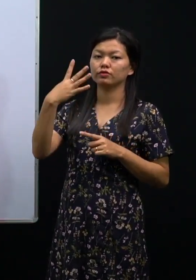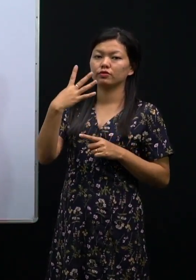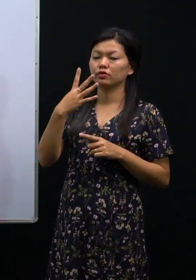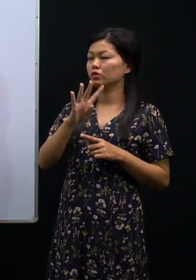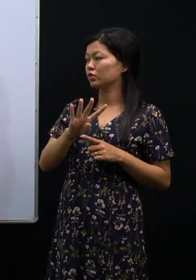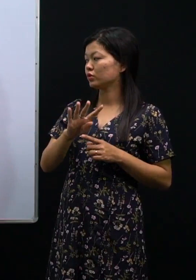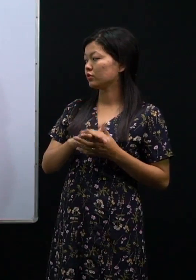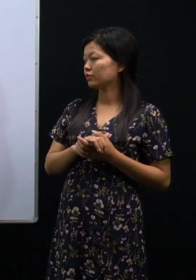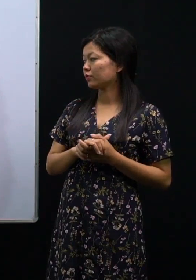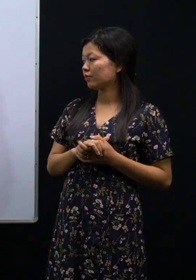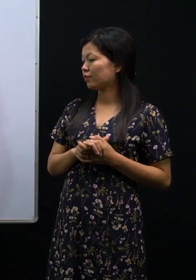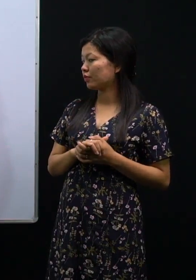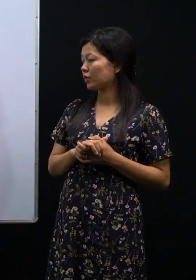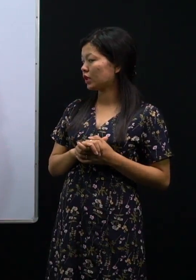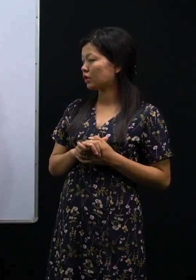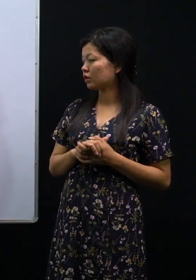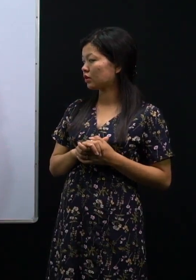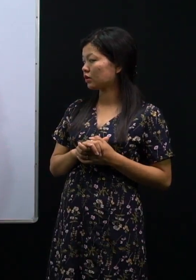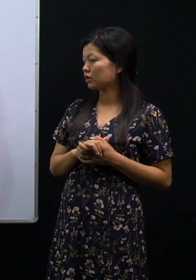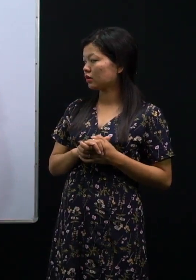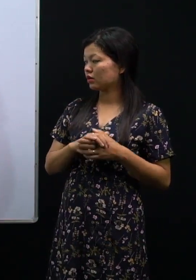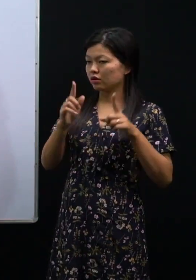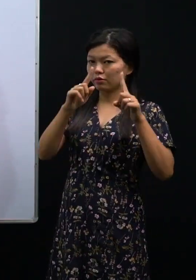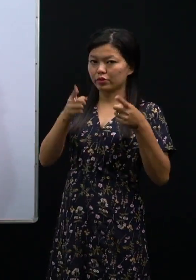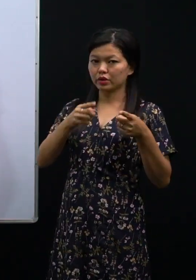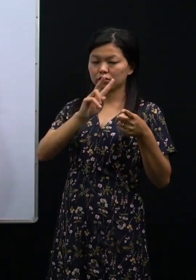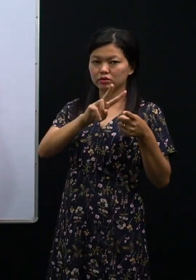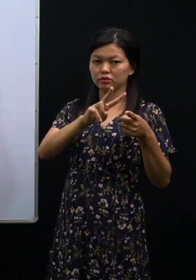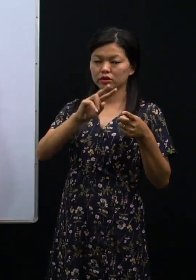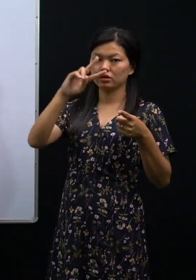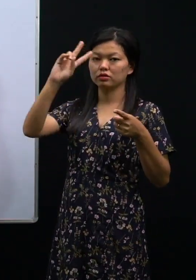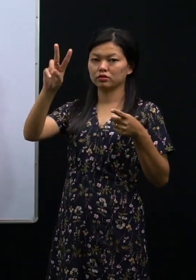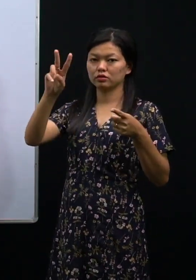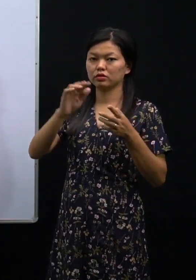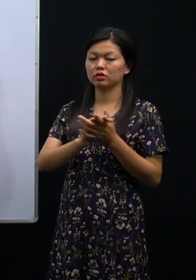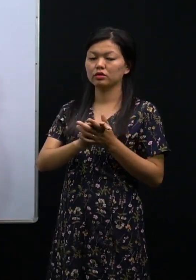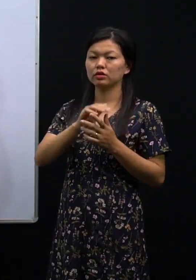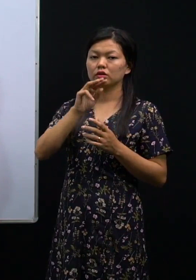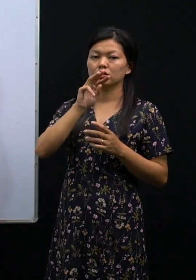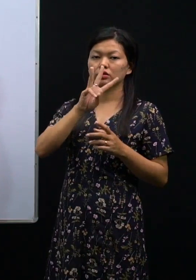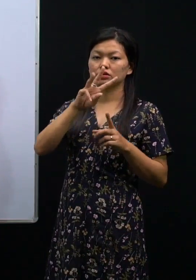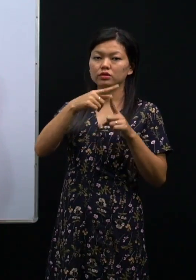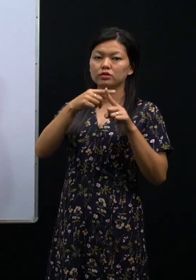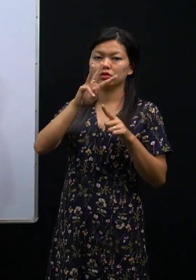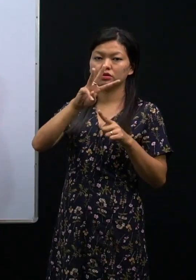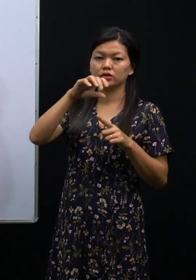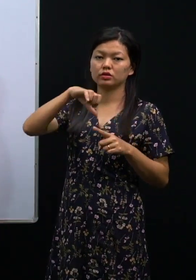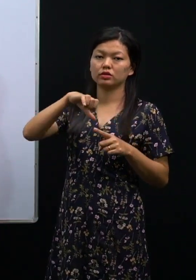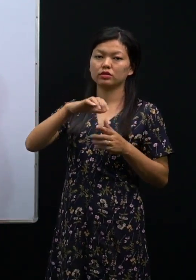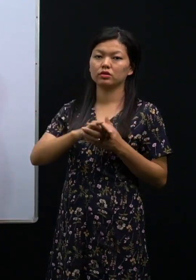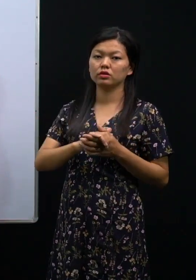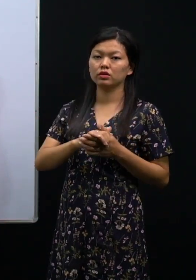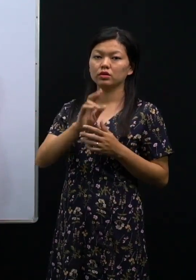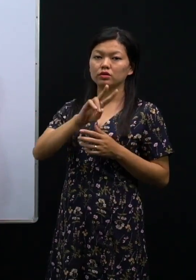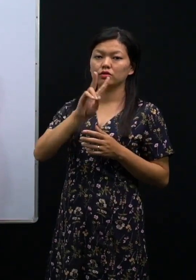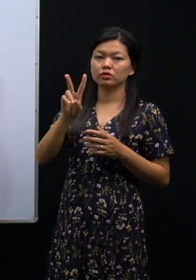4. Minus, both are under square. Bracket means both. This also square, this also square. So, 3 square is, 3 3's are 9.